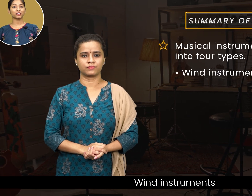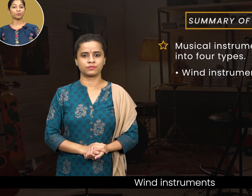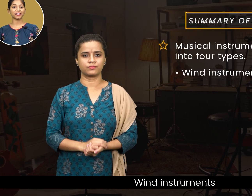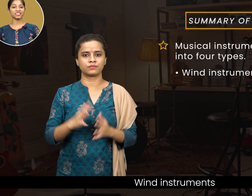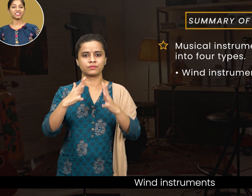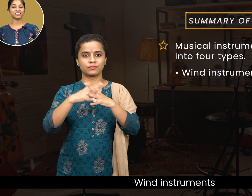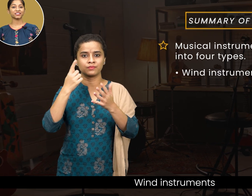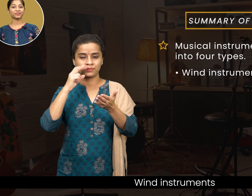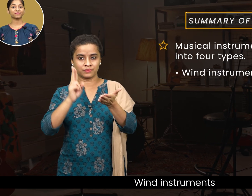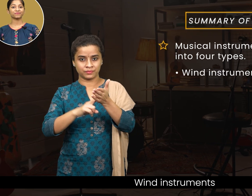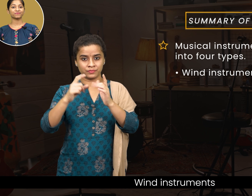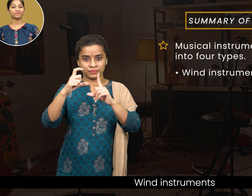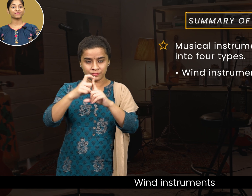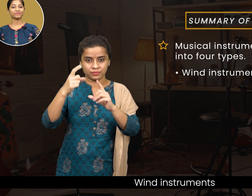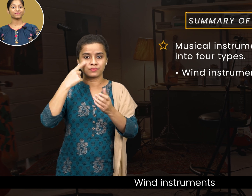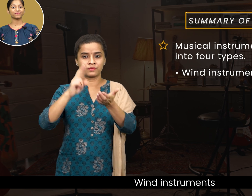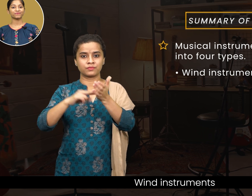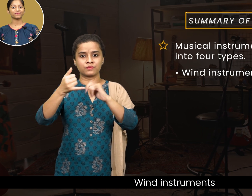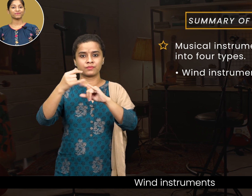Wind instruments,